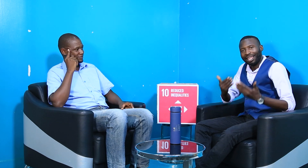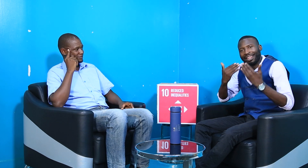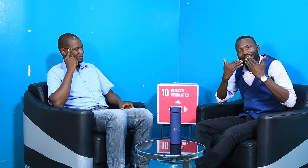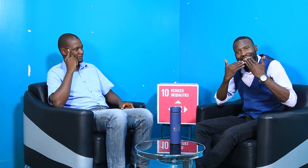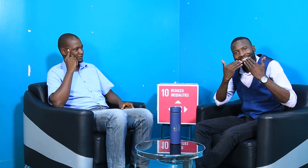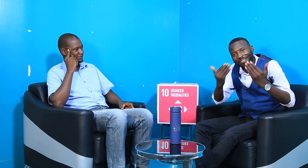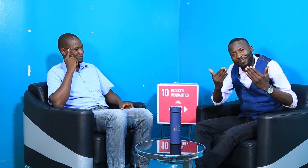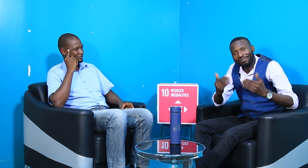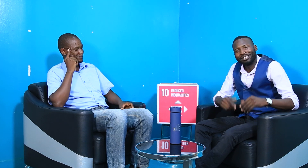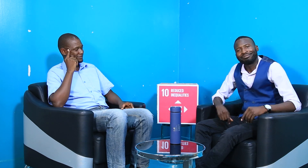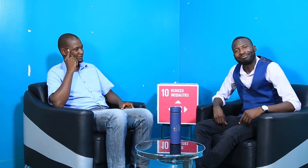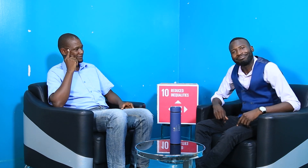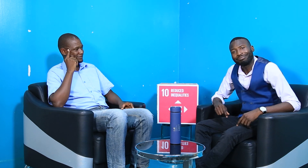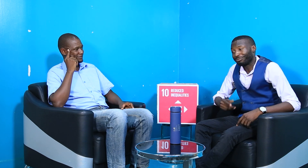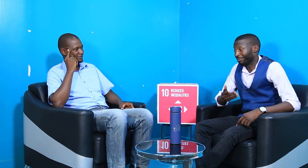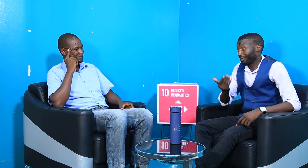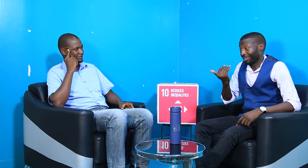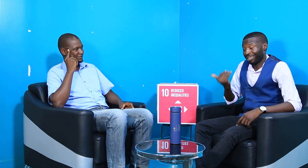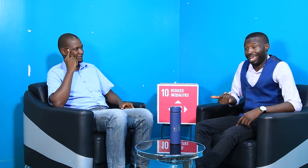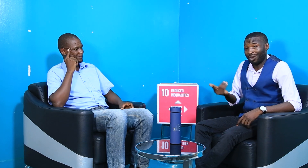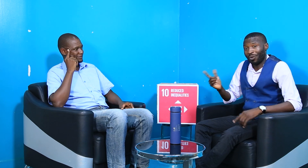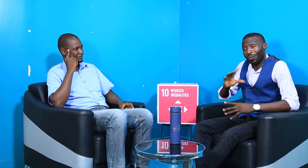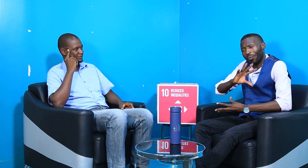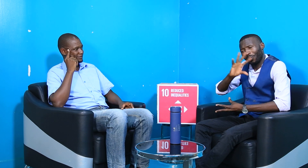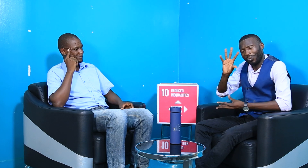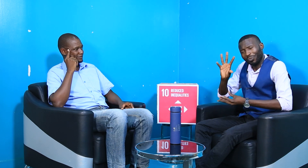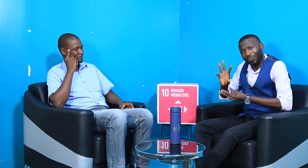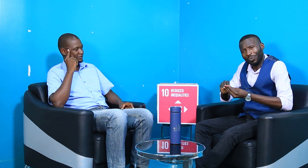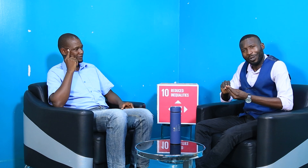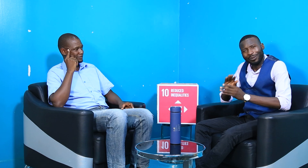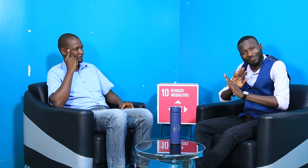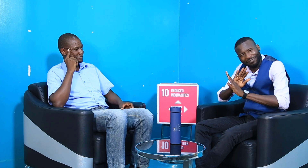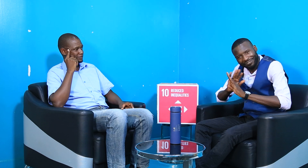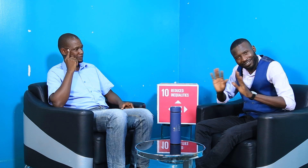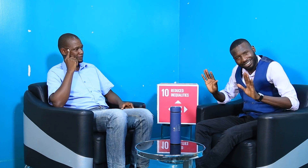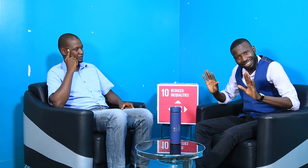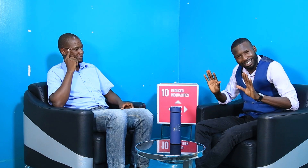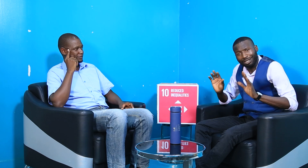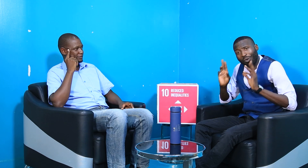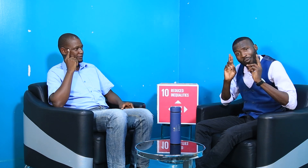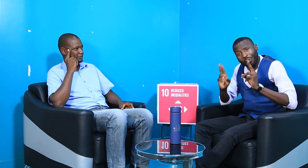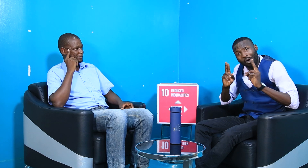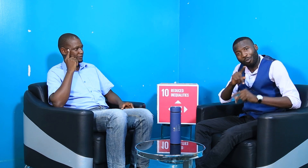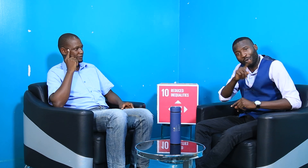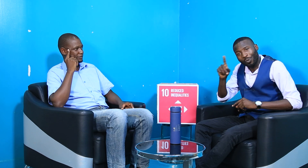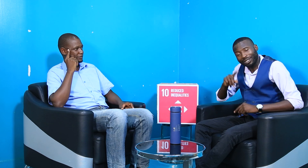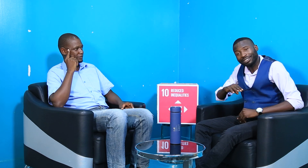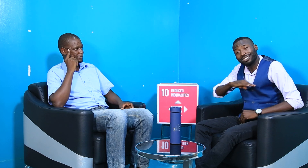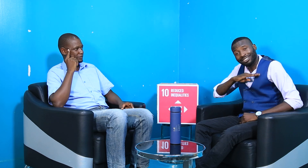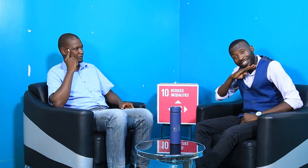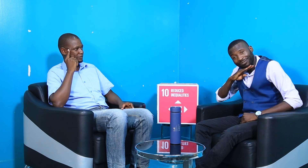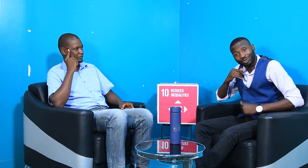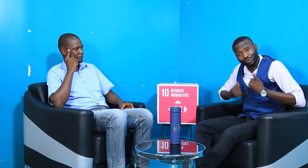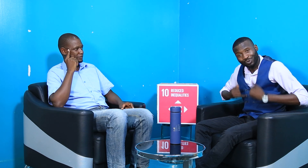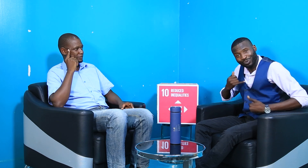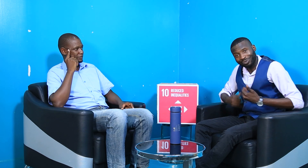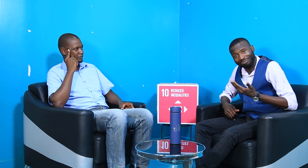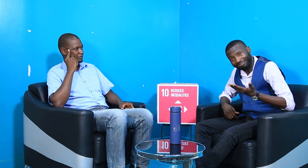positive, protect yourself. Thank you. Thank you very much. So now we've summed up with our discussion.